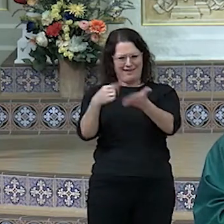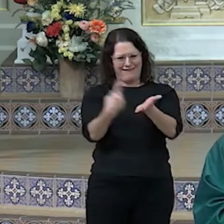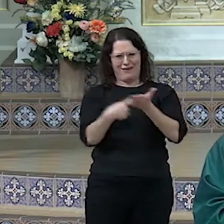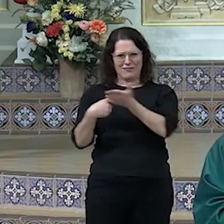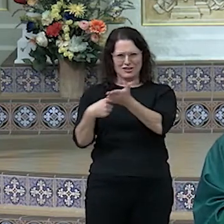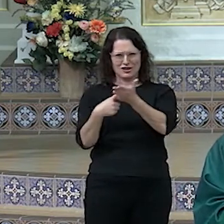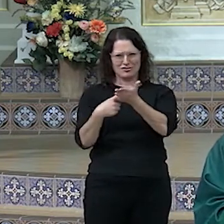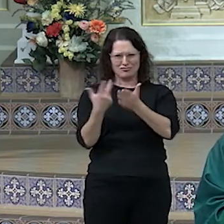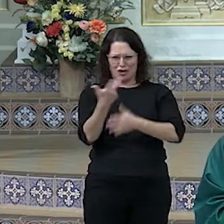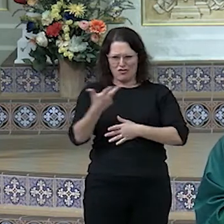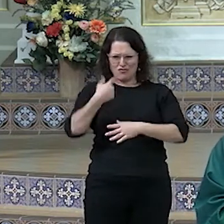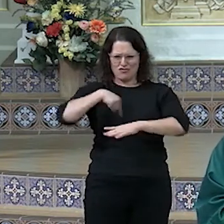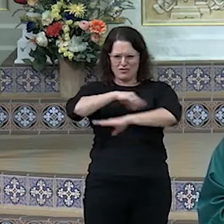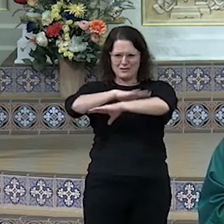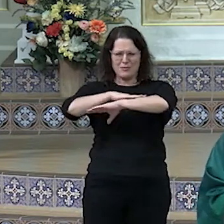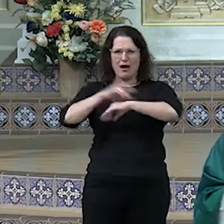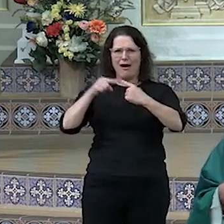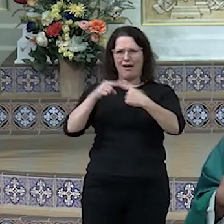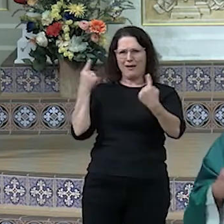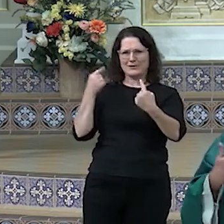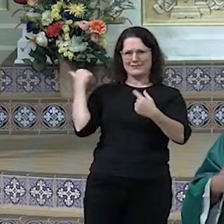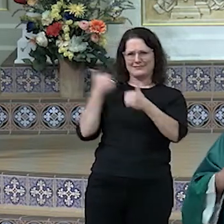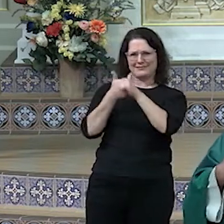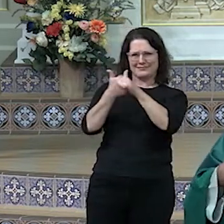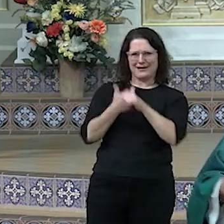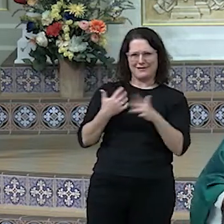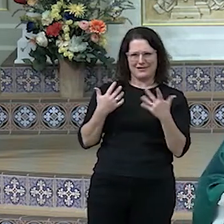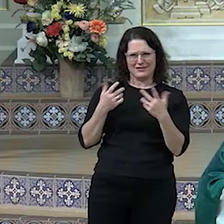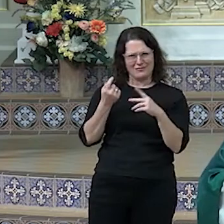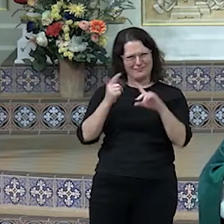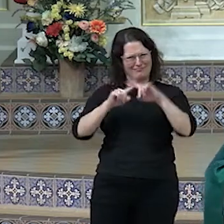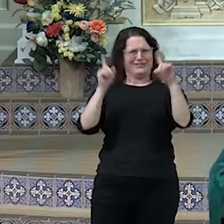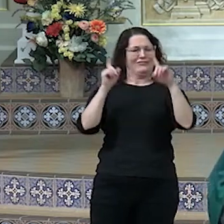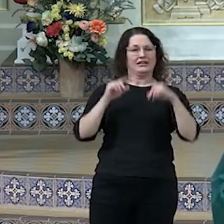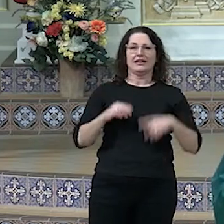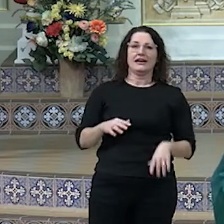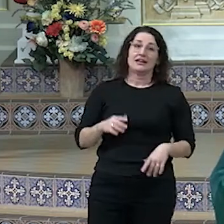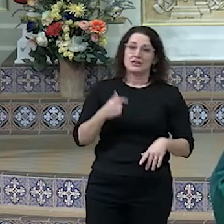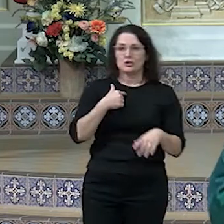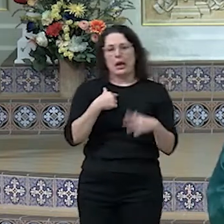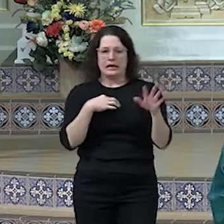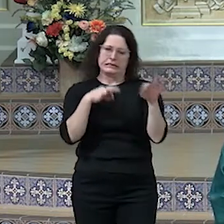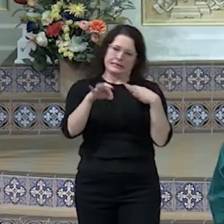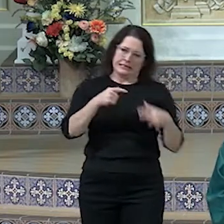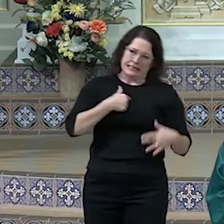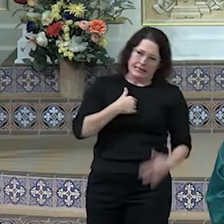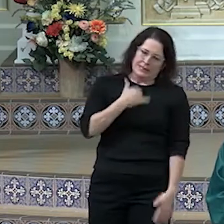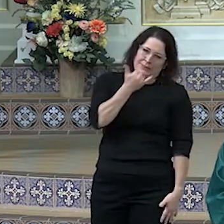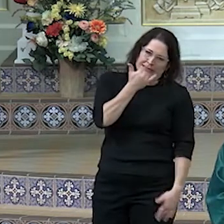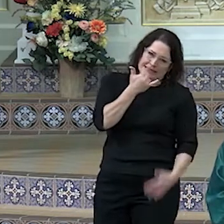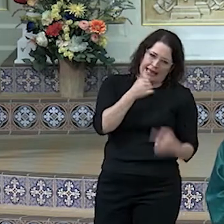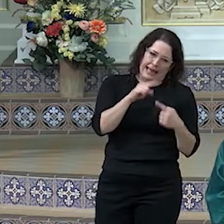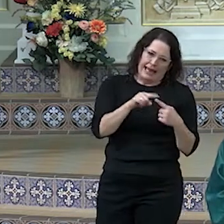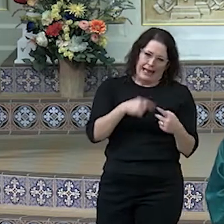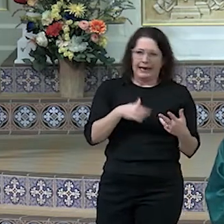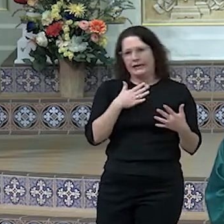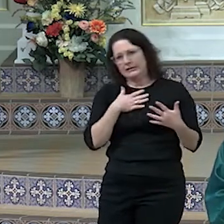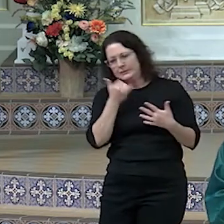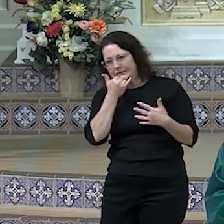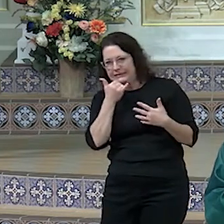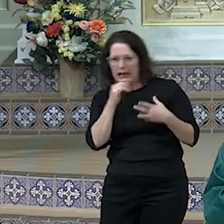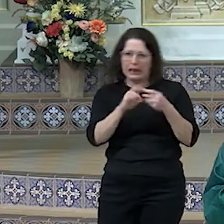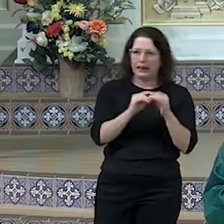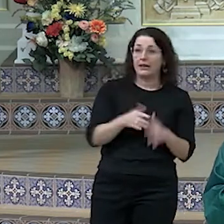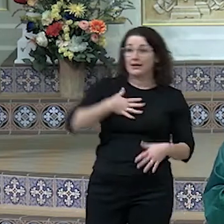arguing about. So I would talk about, where I made mistakes and so forth, and my dad would